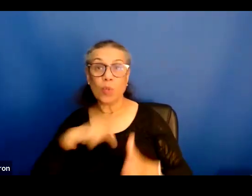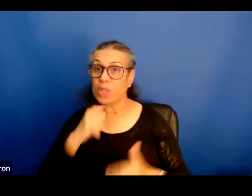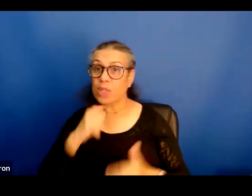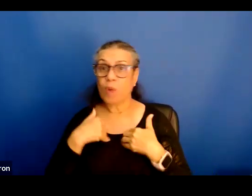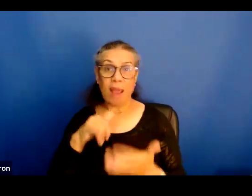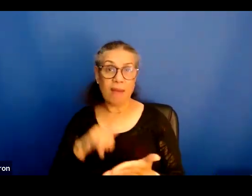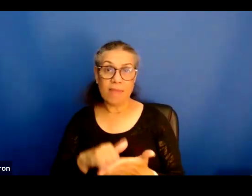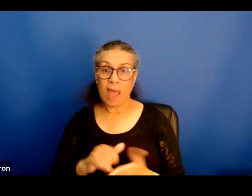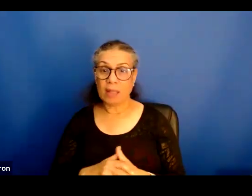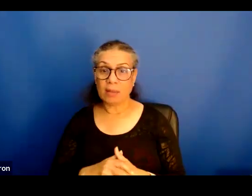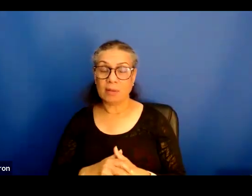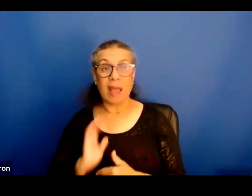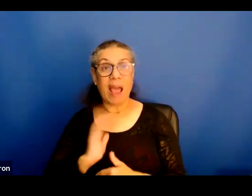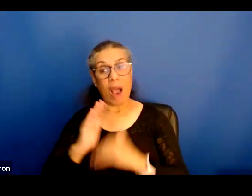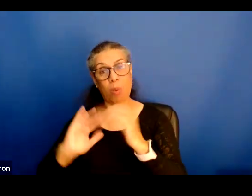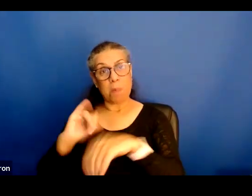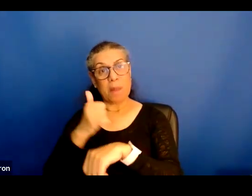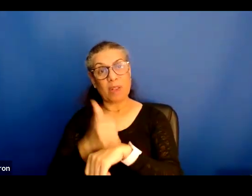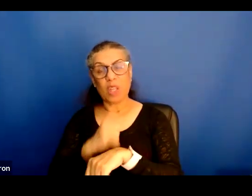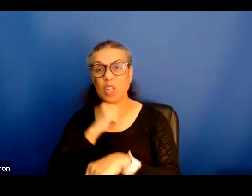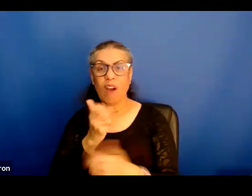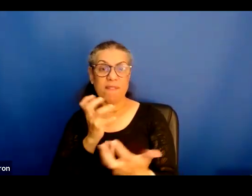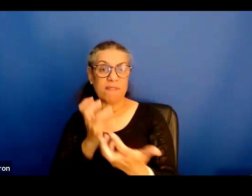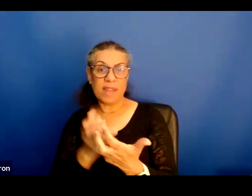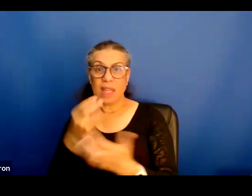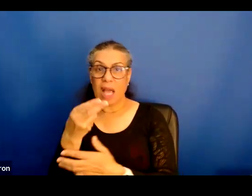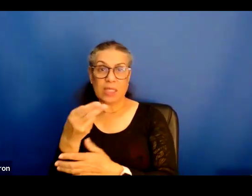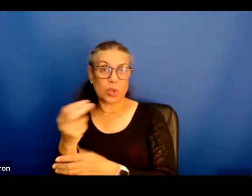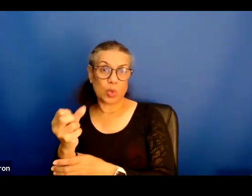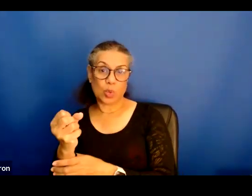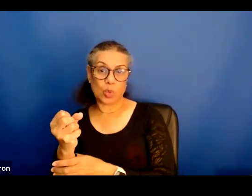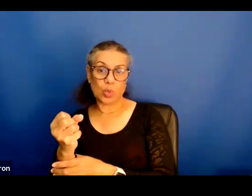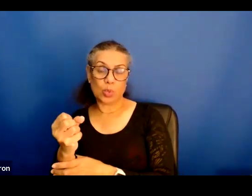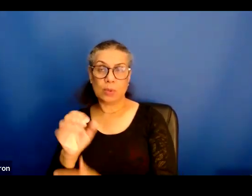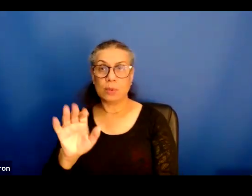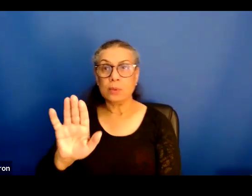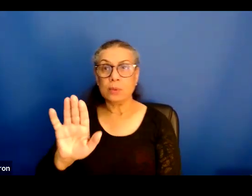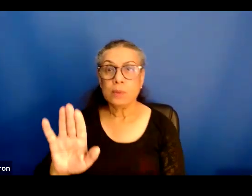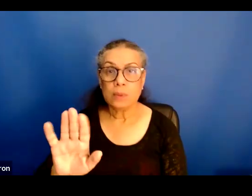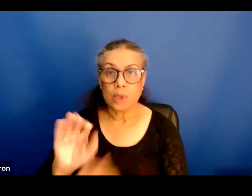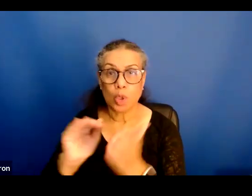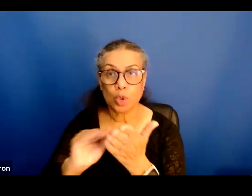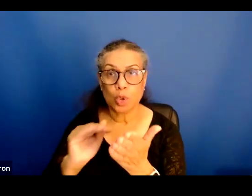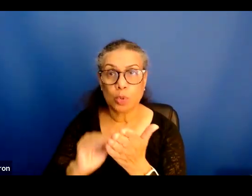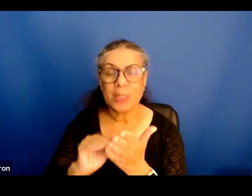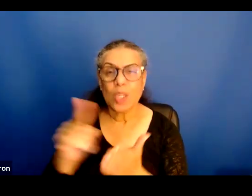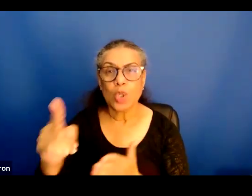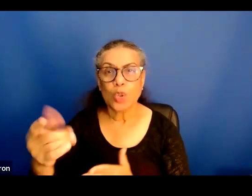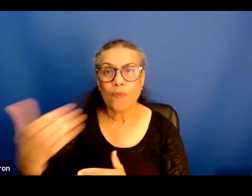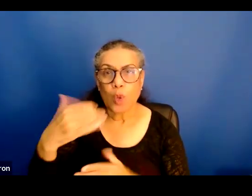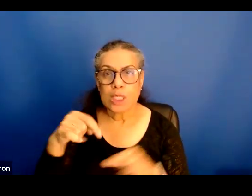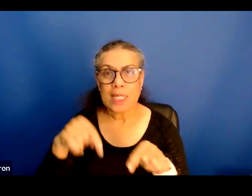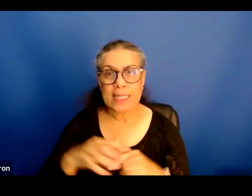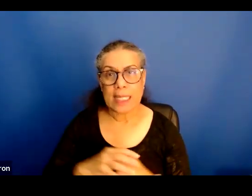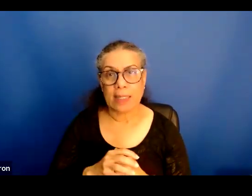in our building, that our building doesn't fit a high school. May I remind you, BPS moved us there from